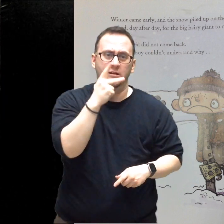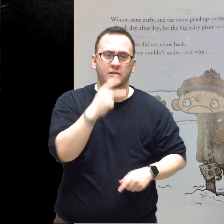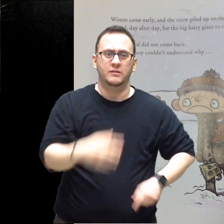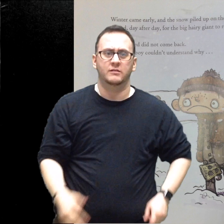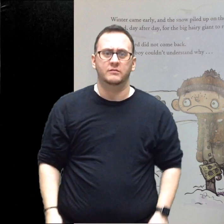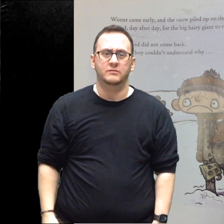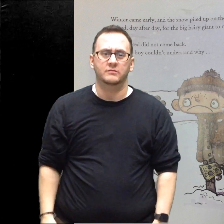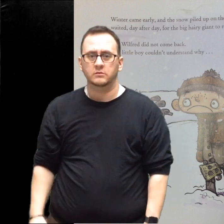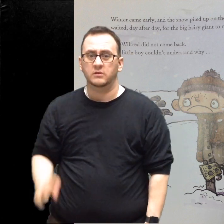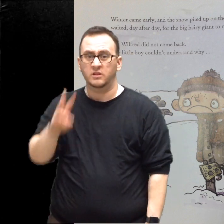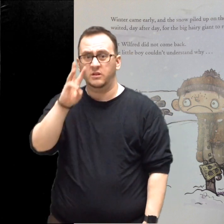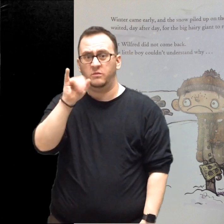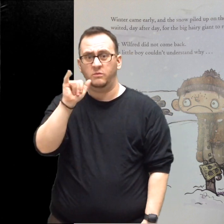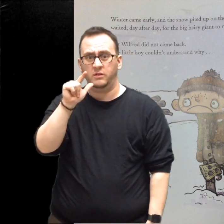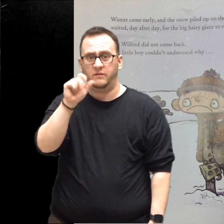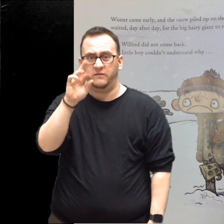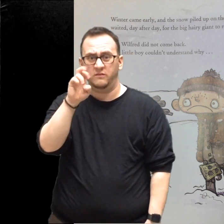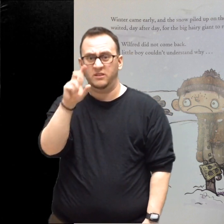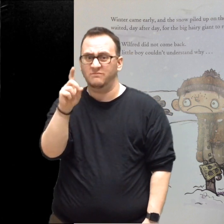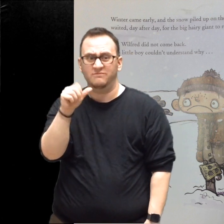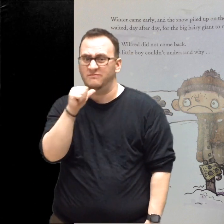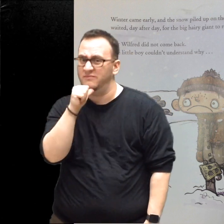why.